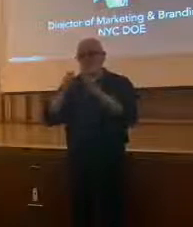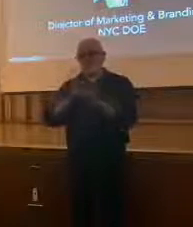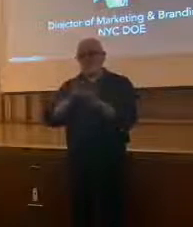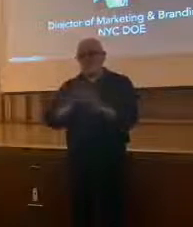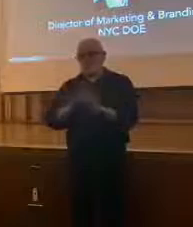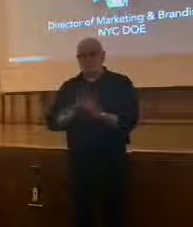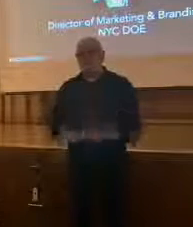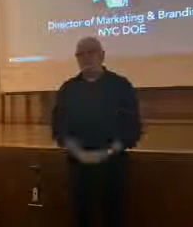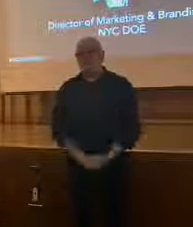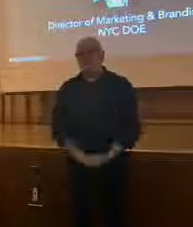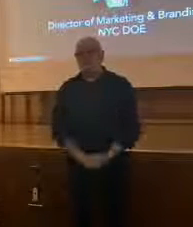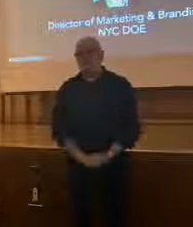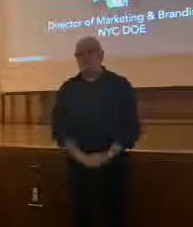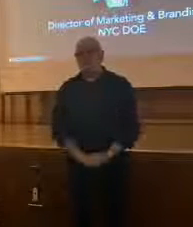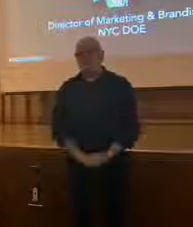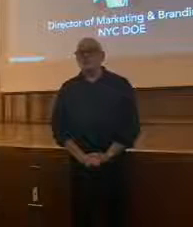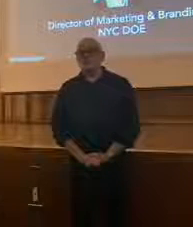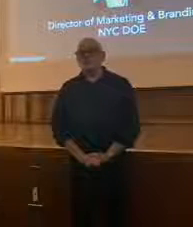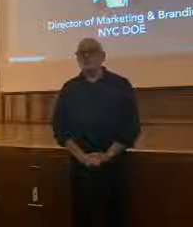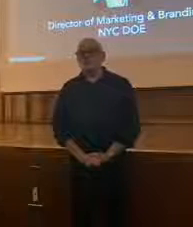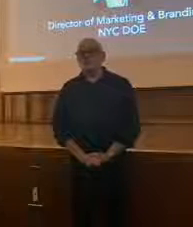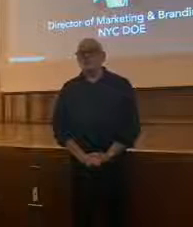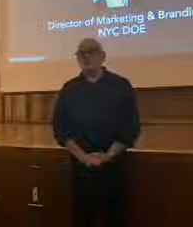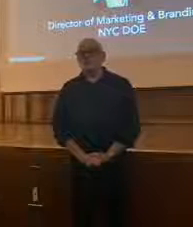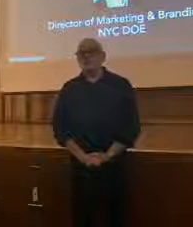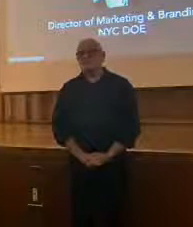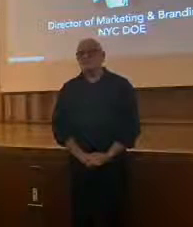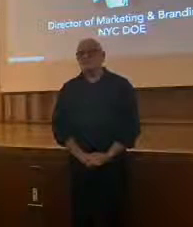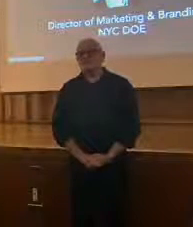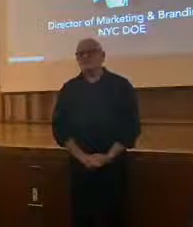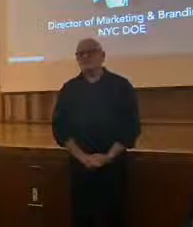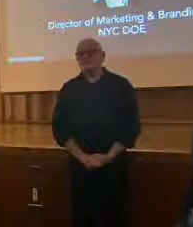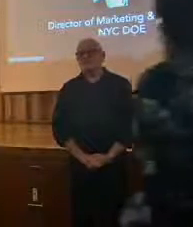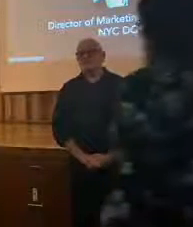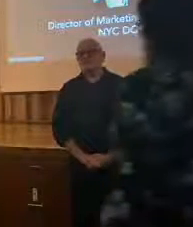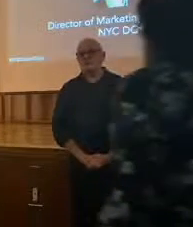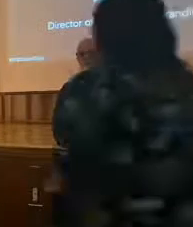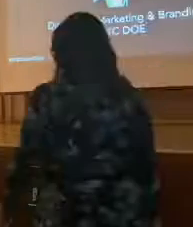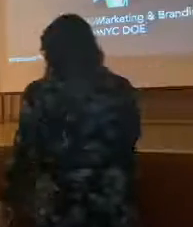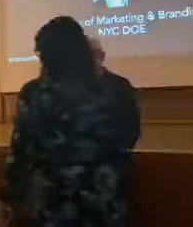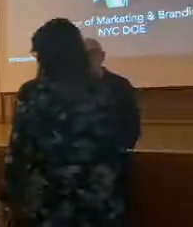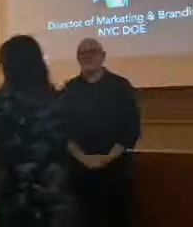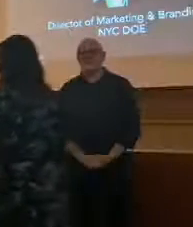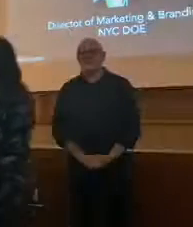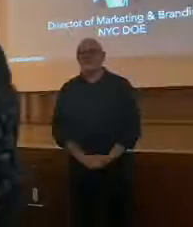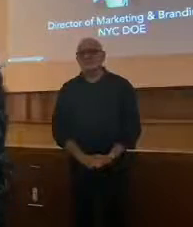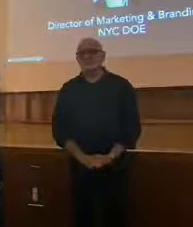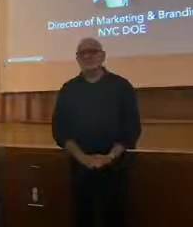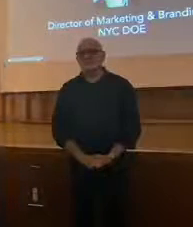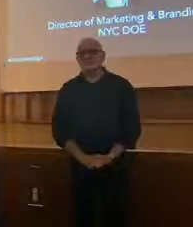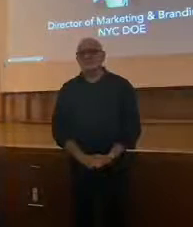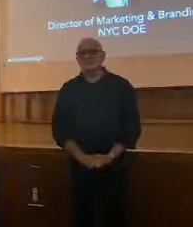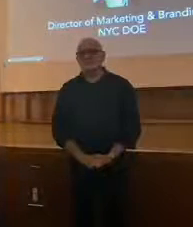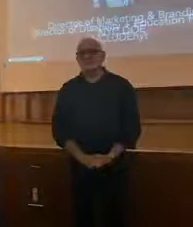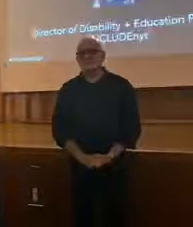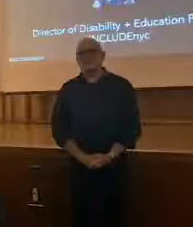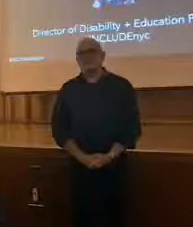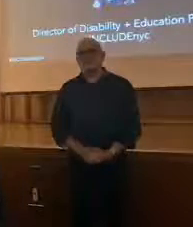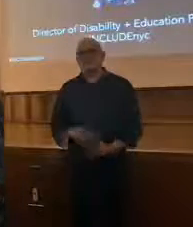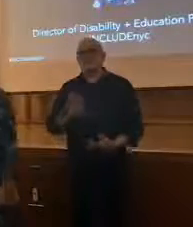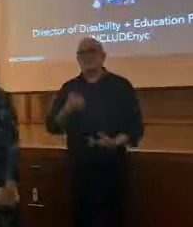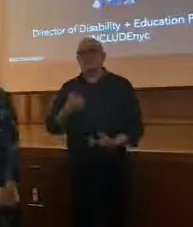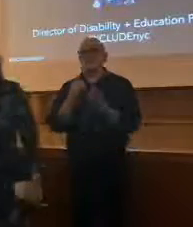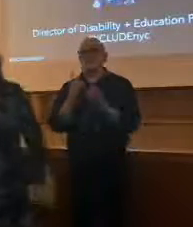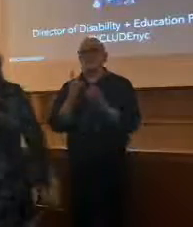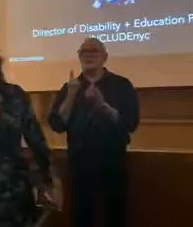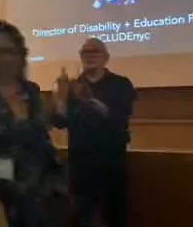another DOE parent who is fighting the good fight, it just like kind of tickles me pink. So I am tickled pink right now, although I'm not wearing pink. Whoops.